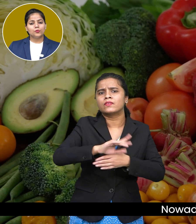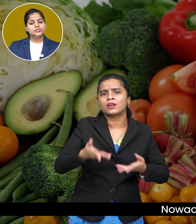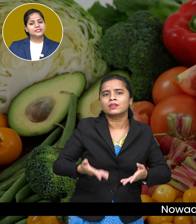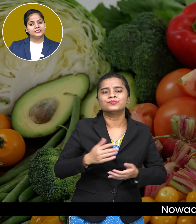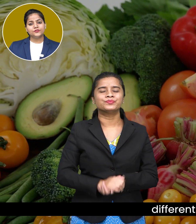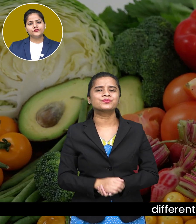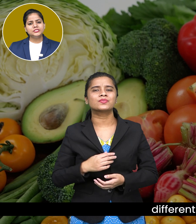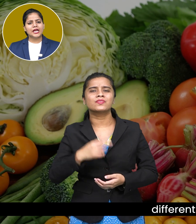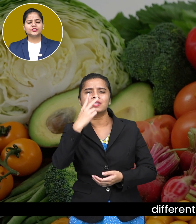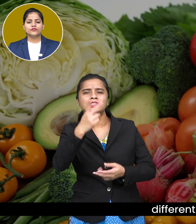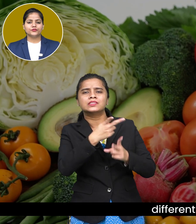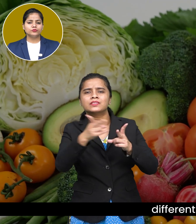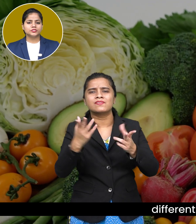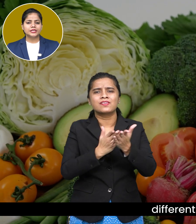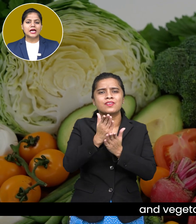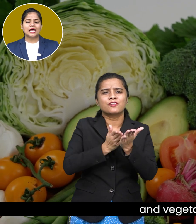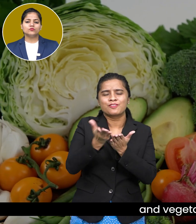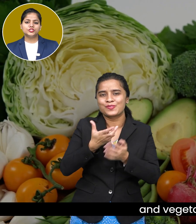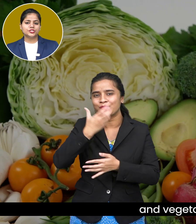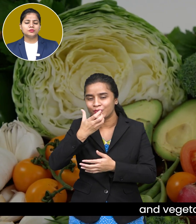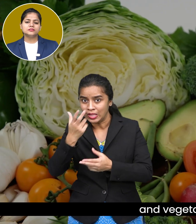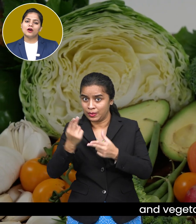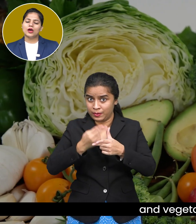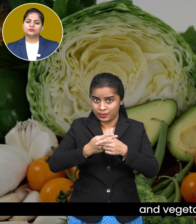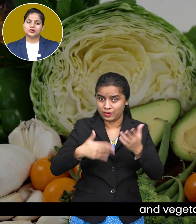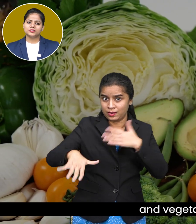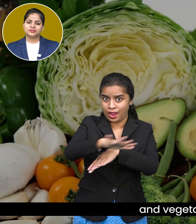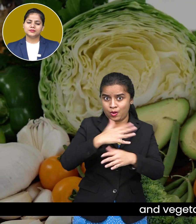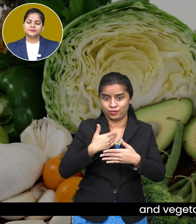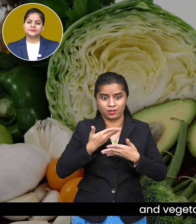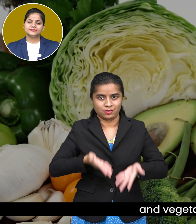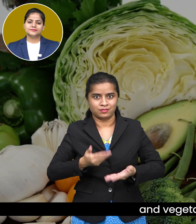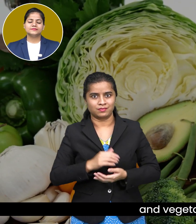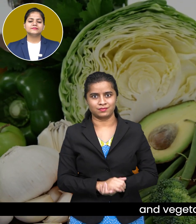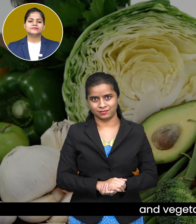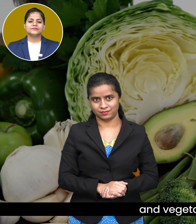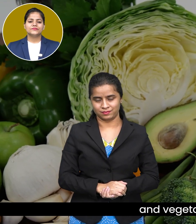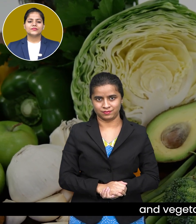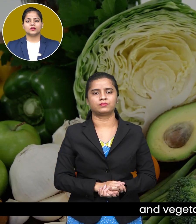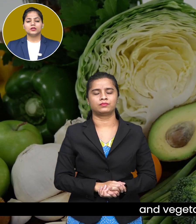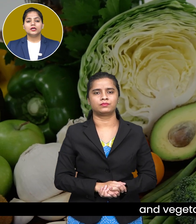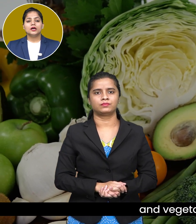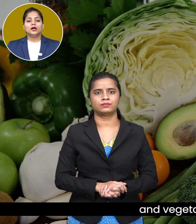Nowadays, we see different kinds of fruits and vegetables around us.